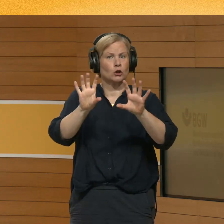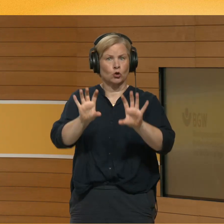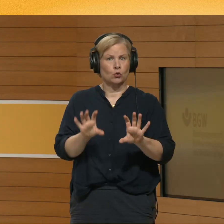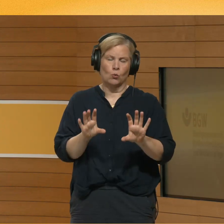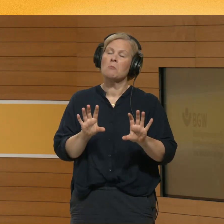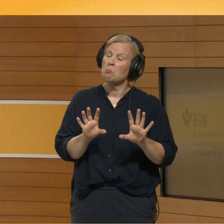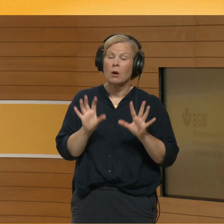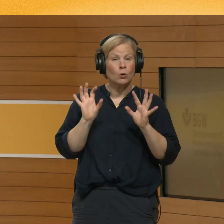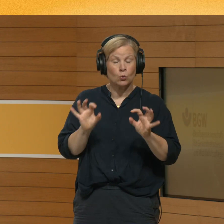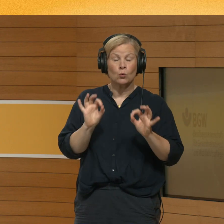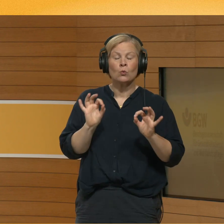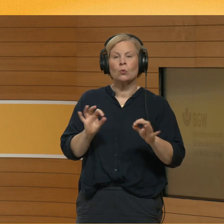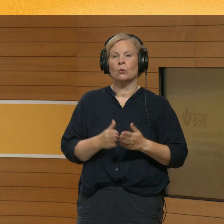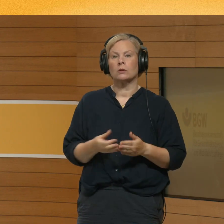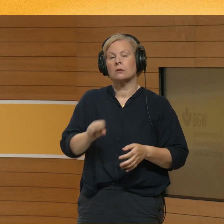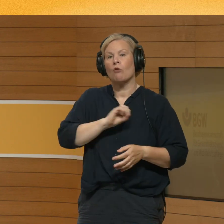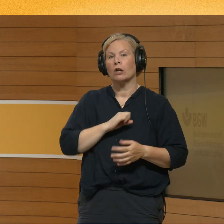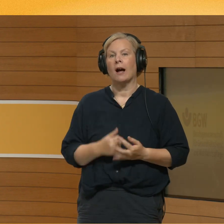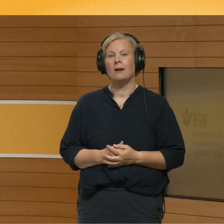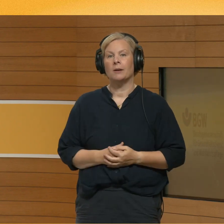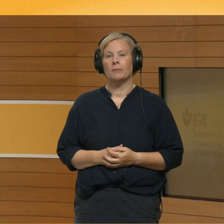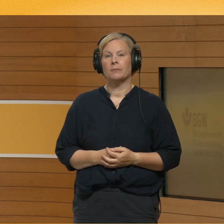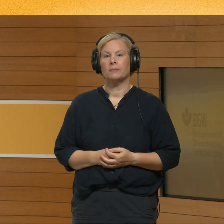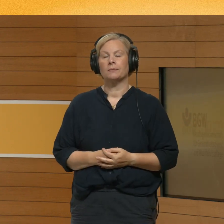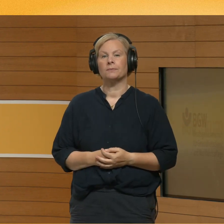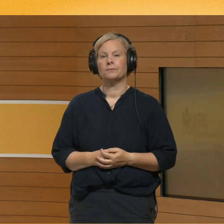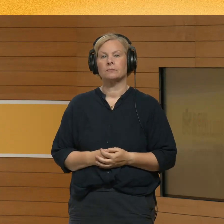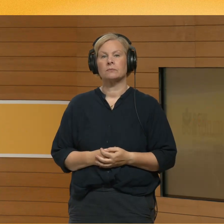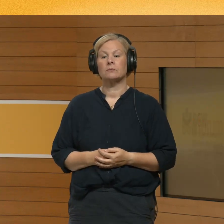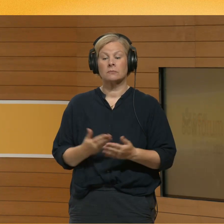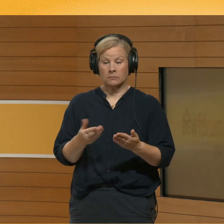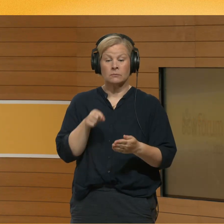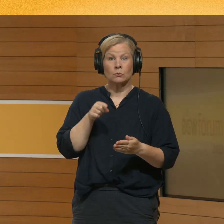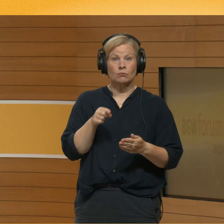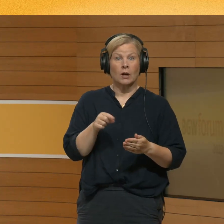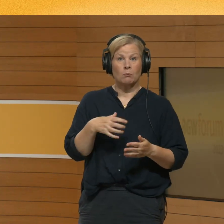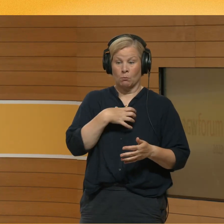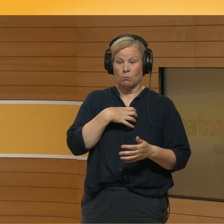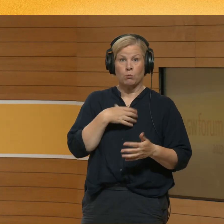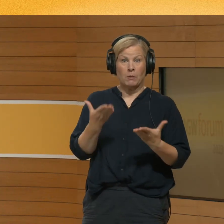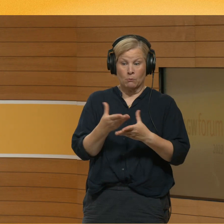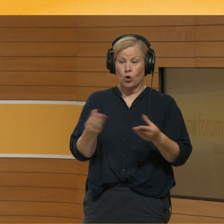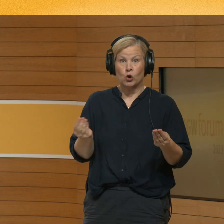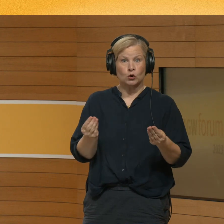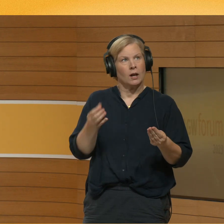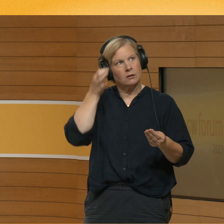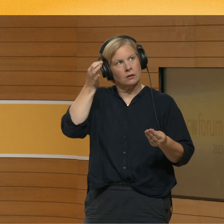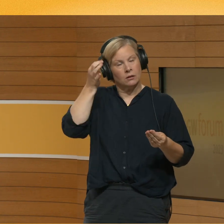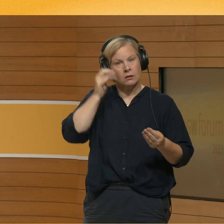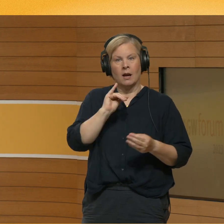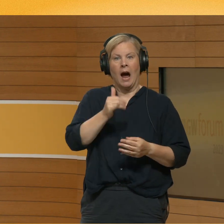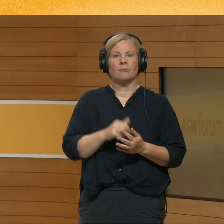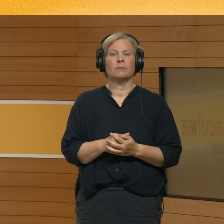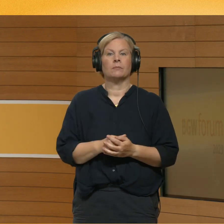to problems, and it's flattening the organisational structure somewhat. We're also